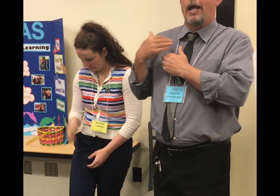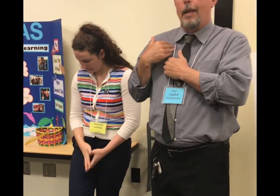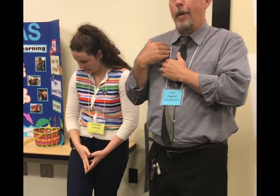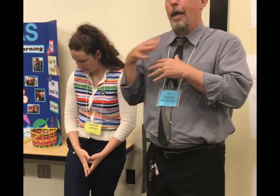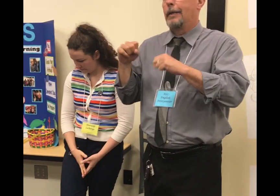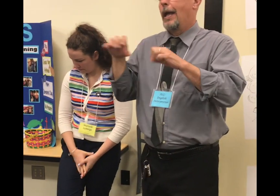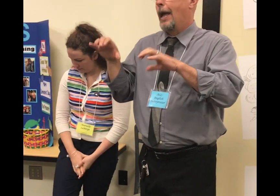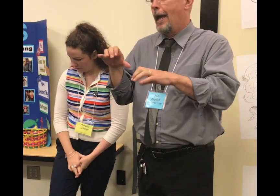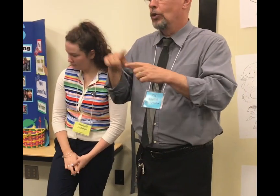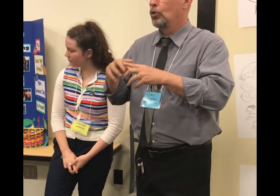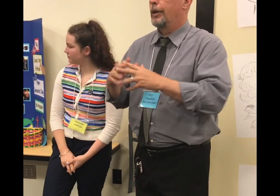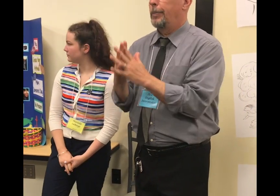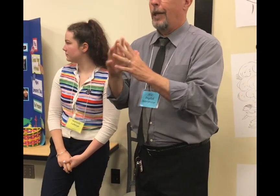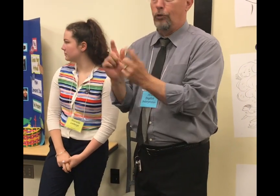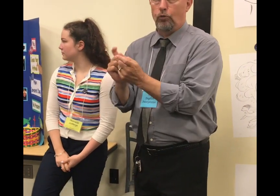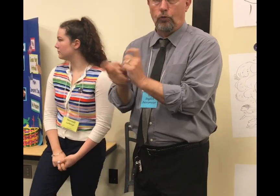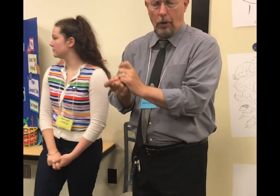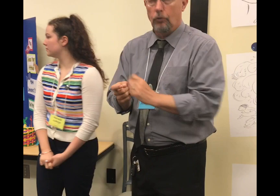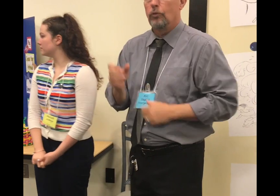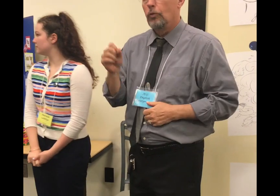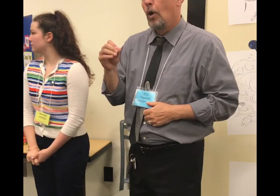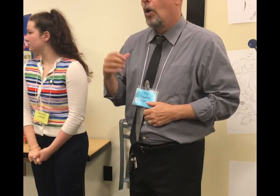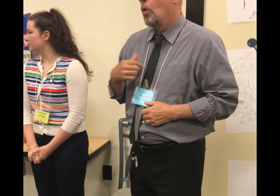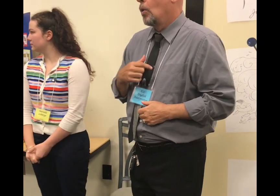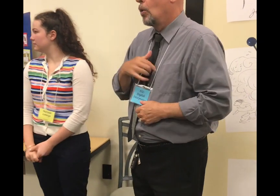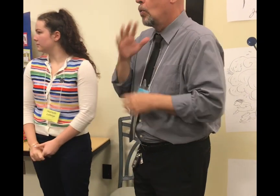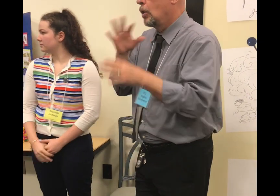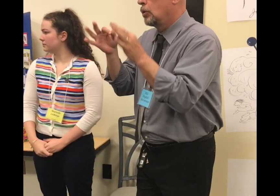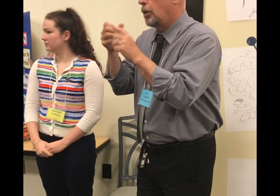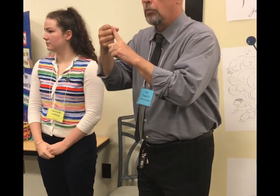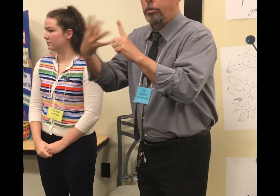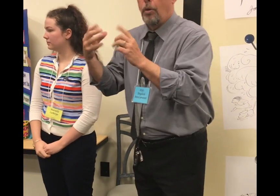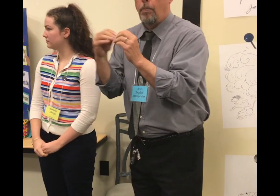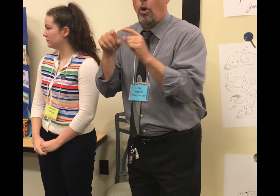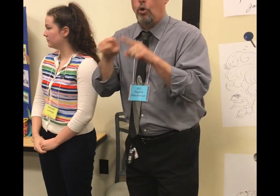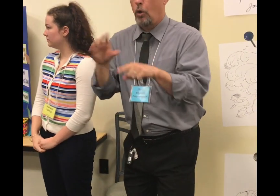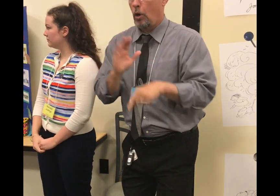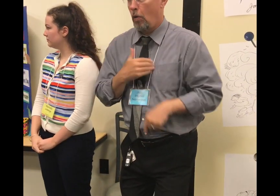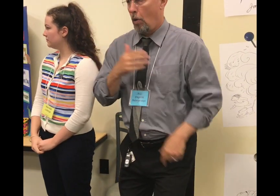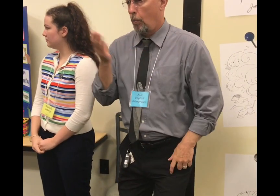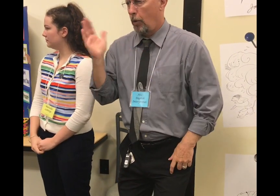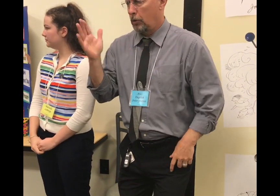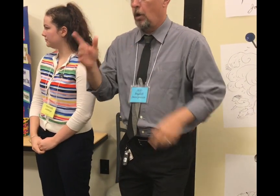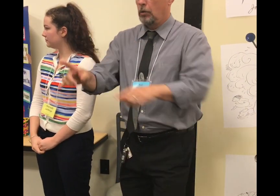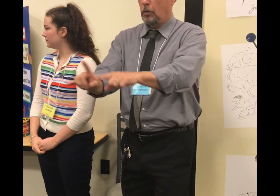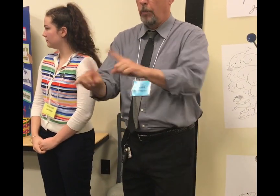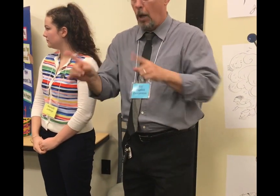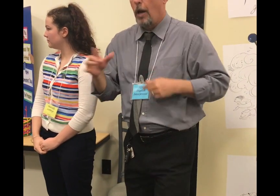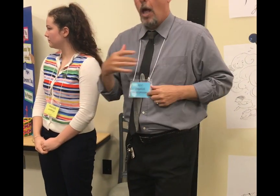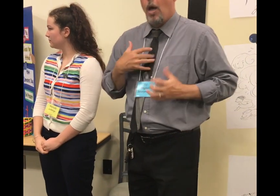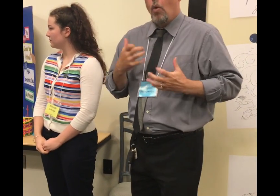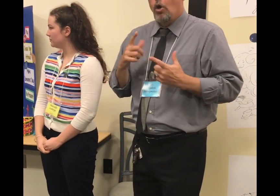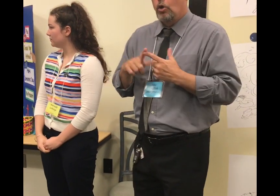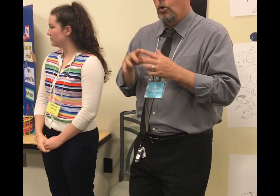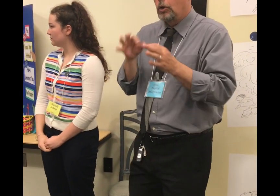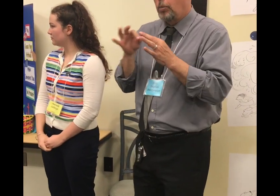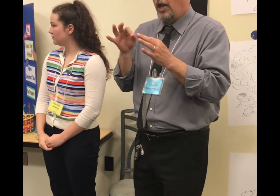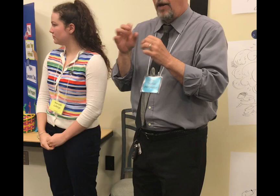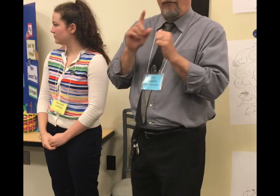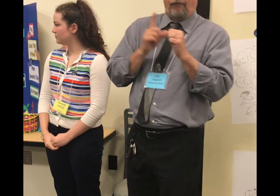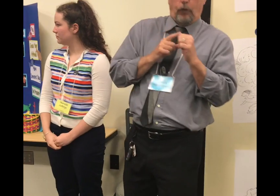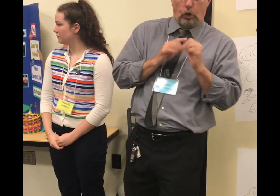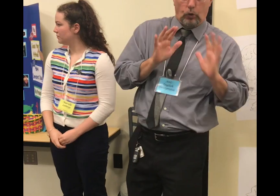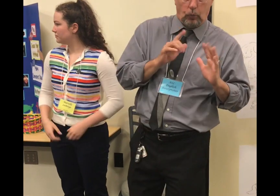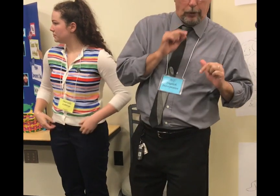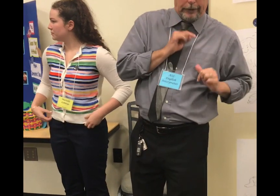take action in implementing change. So we'll explain those more throughout the presentation, but I just wanted to explain a few things